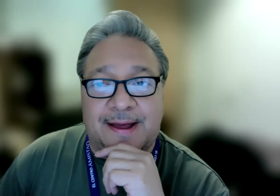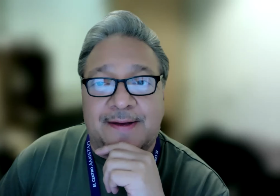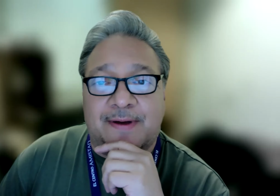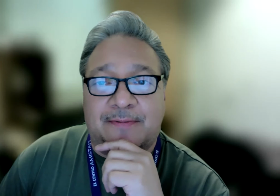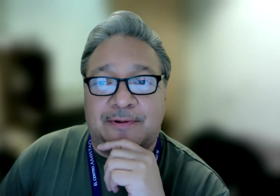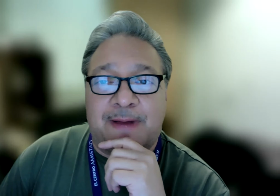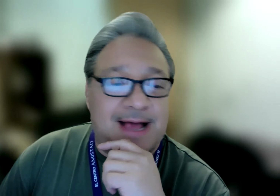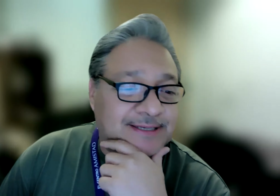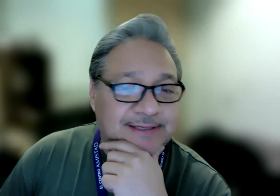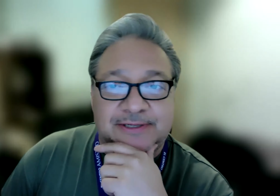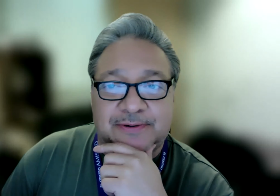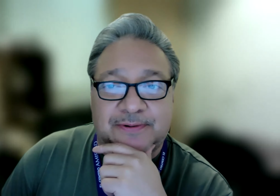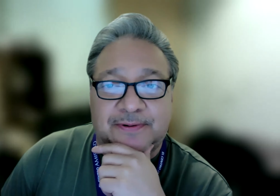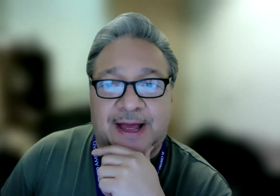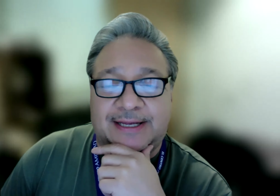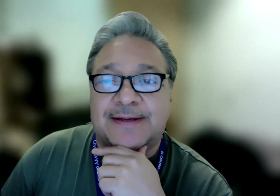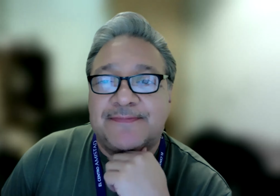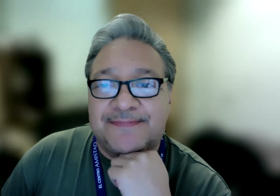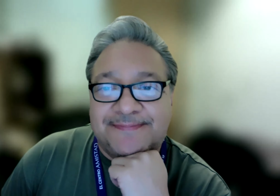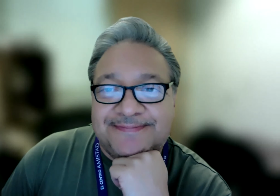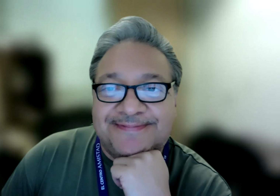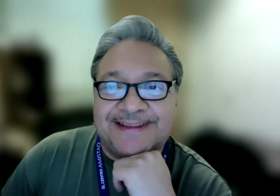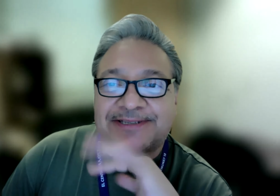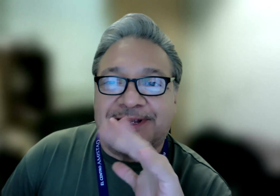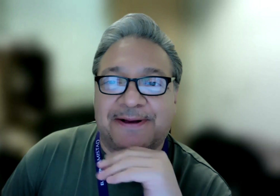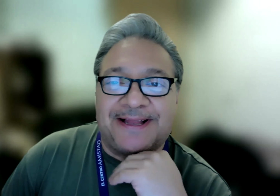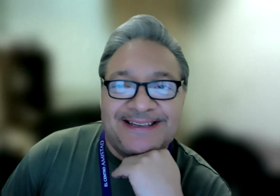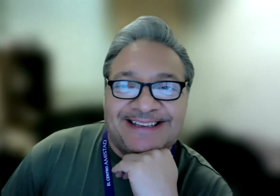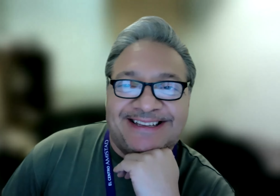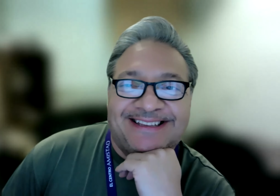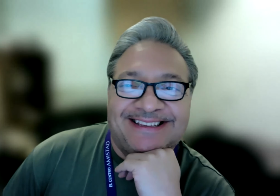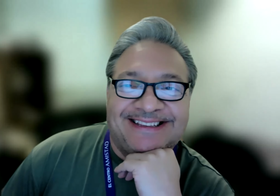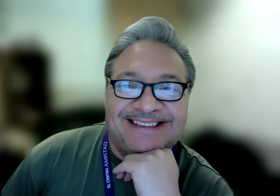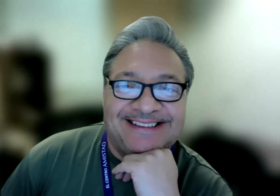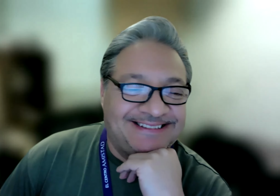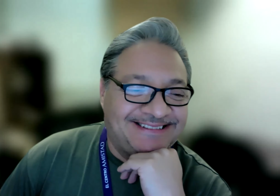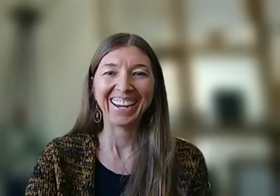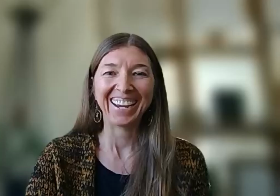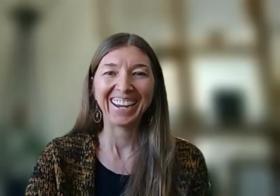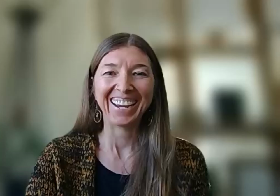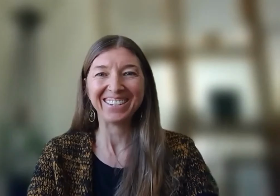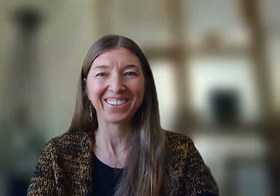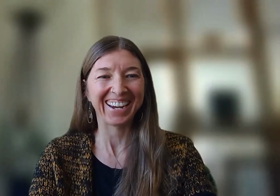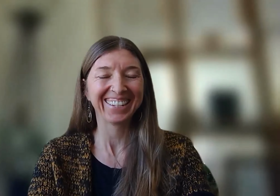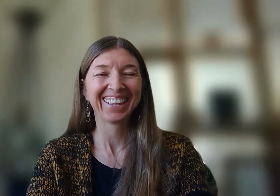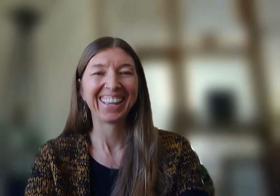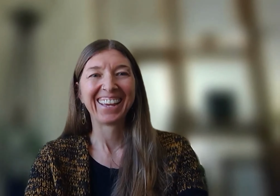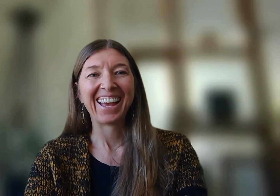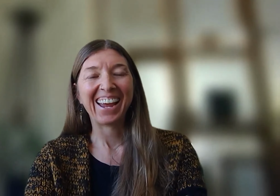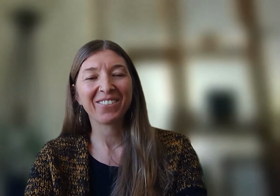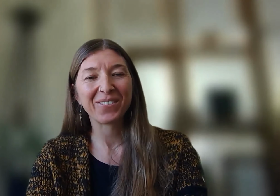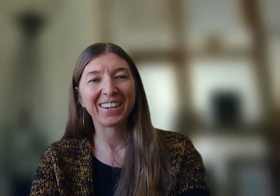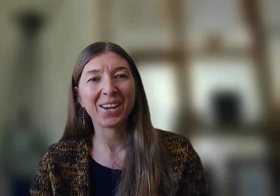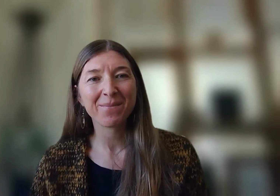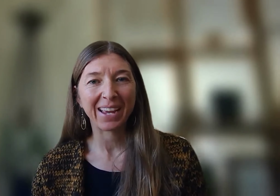And I will pass this to Ellie. Let's see you, Ellie. Hi, good to see you, Jorge.